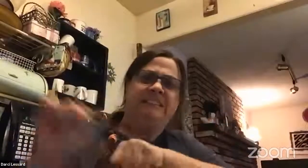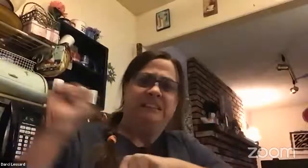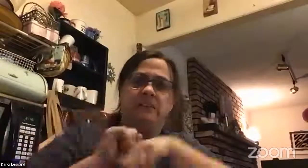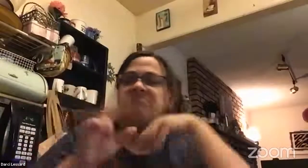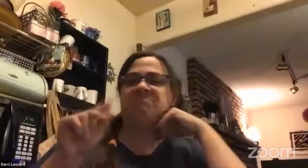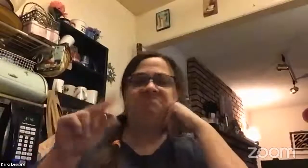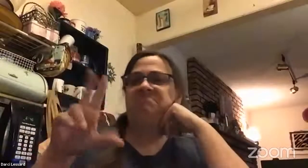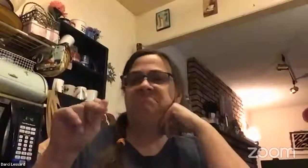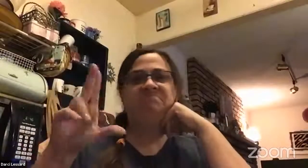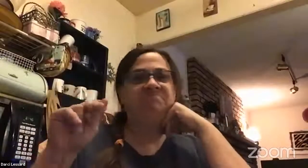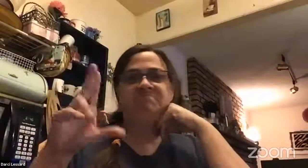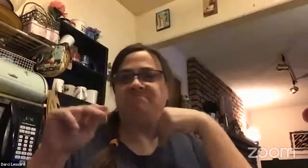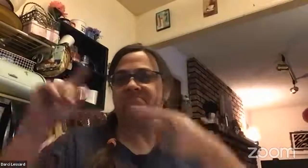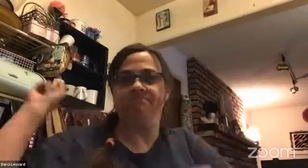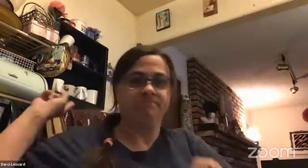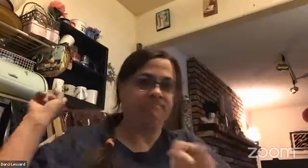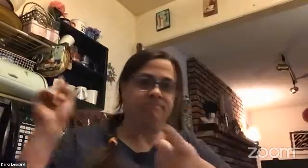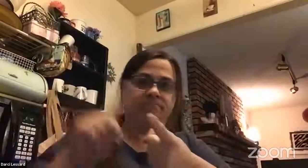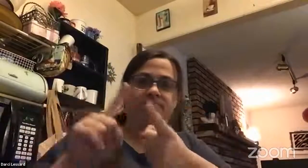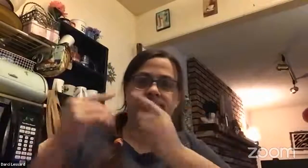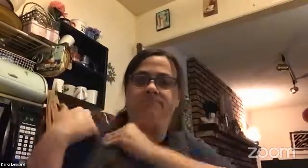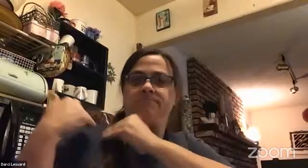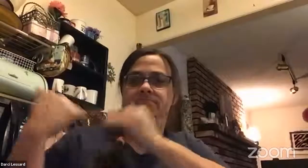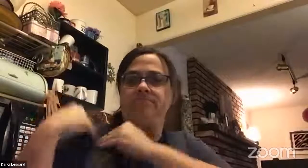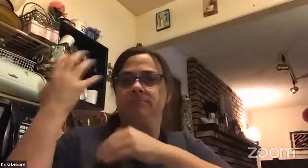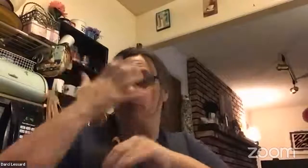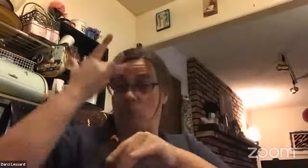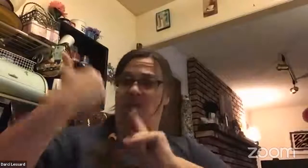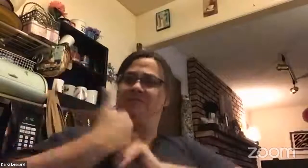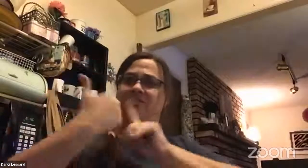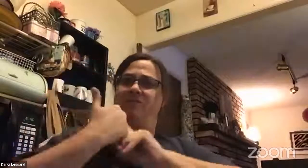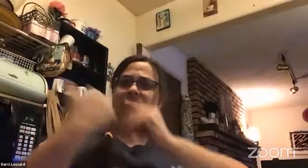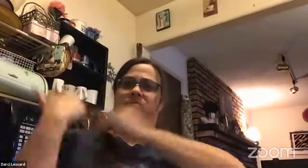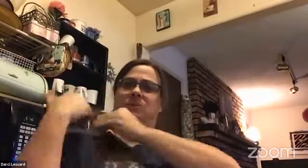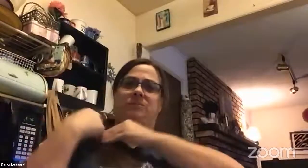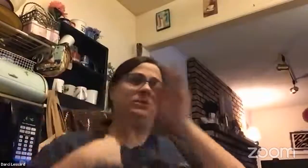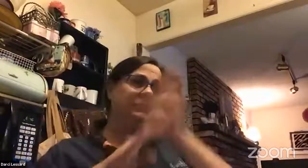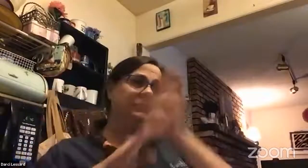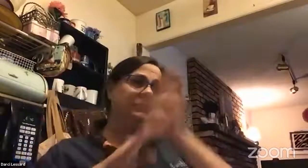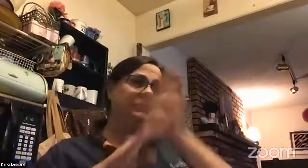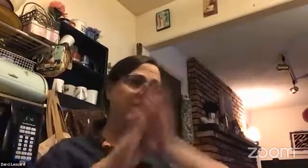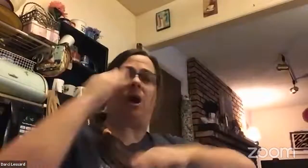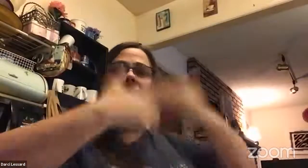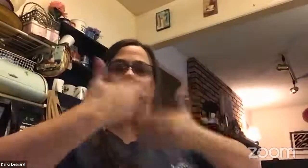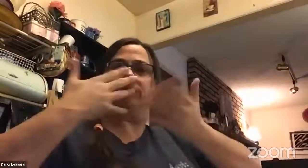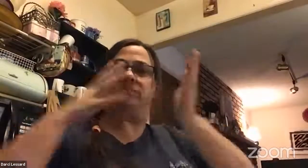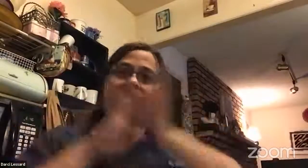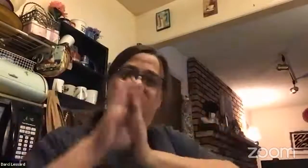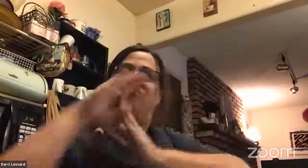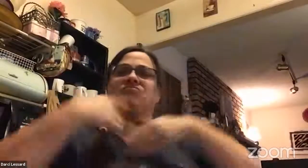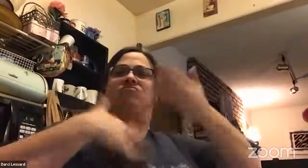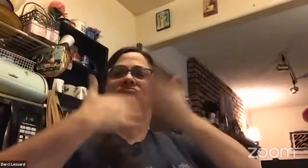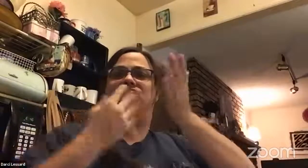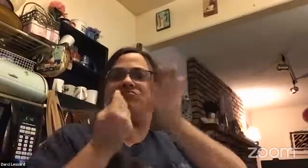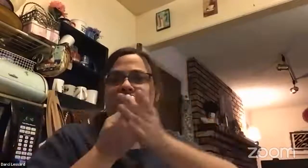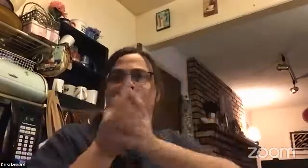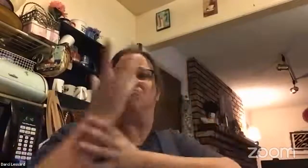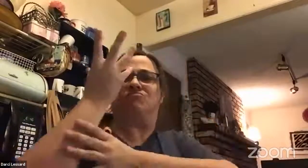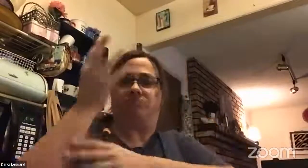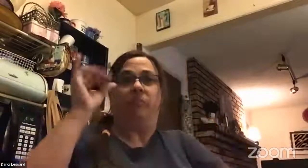be challenging and tough and trials and tribulations, but it's just less work because I'm diligent, I'm motivated, I'm putting in the